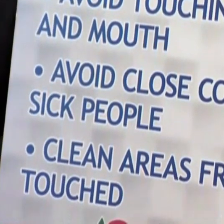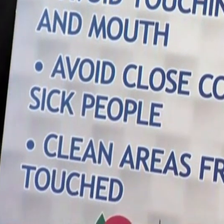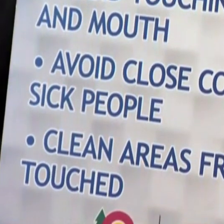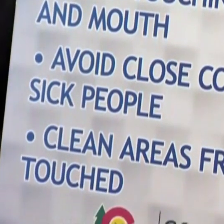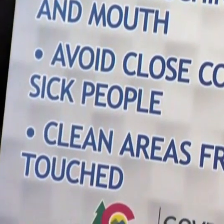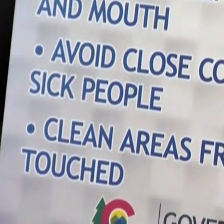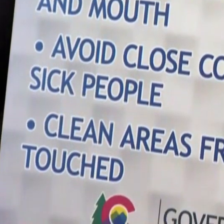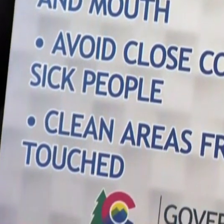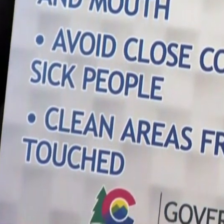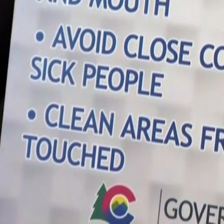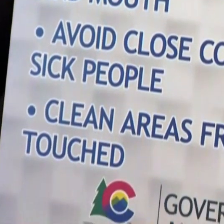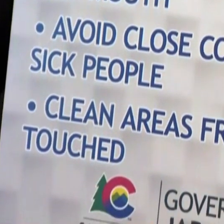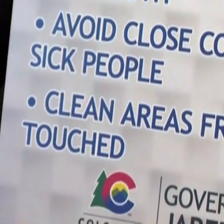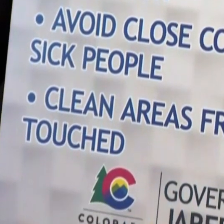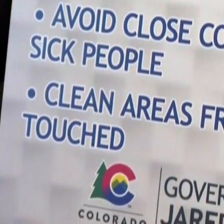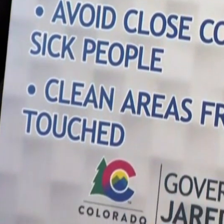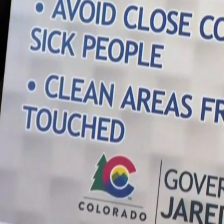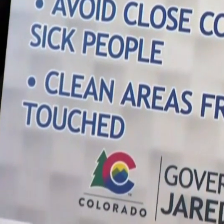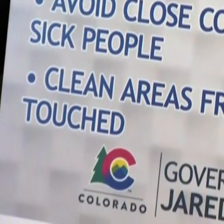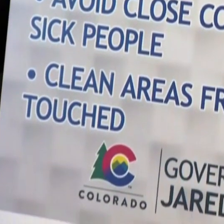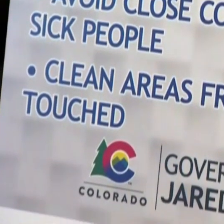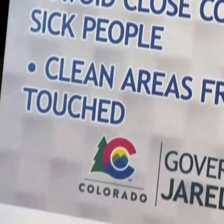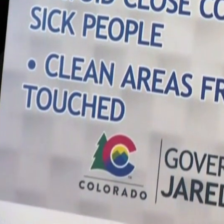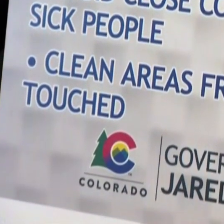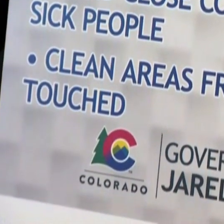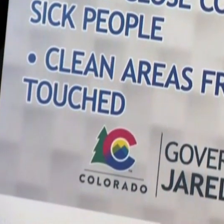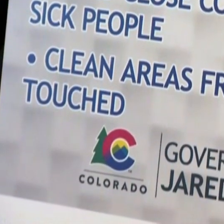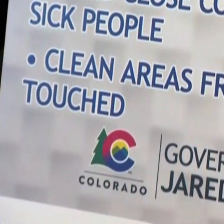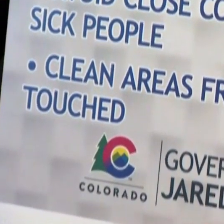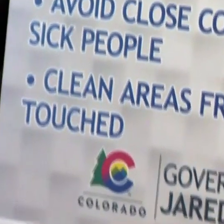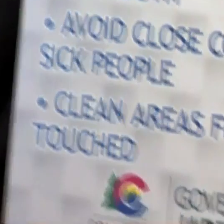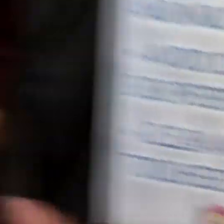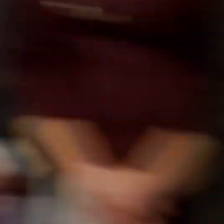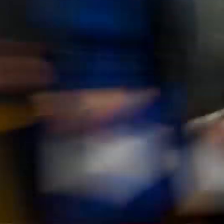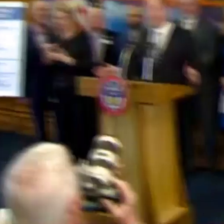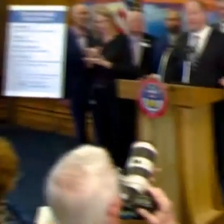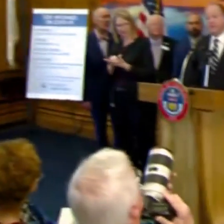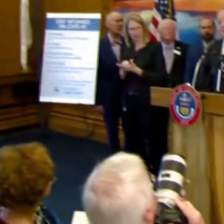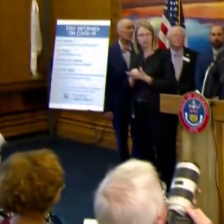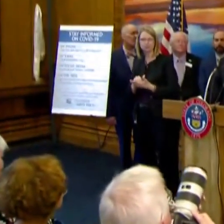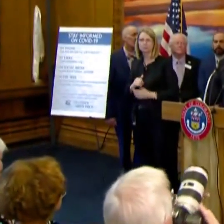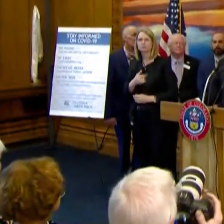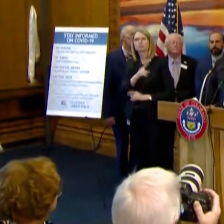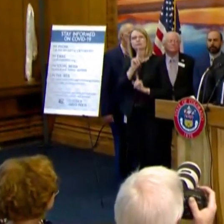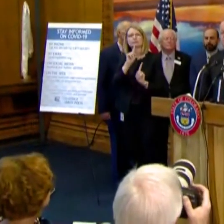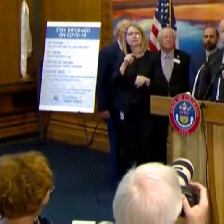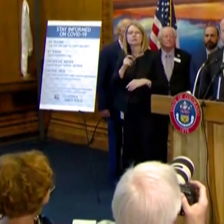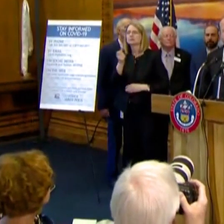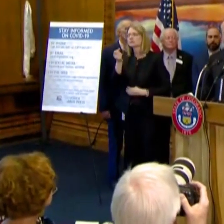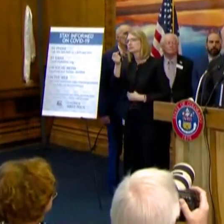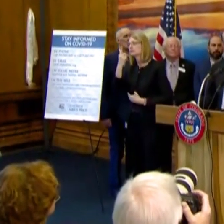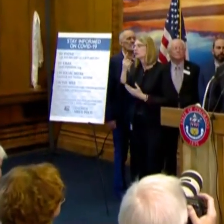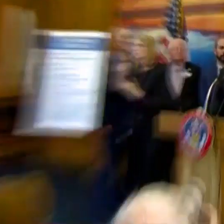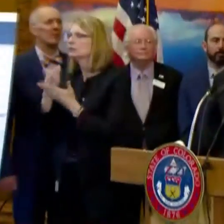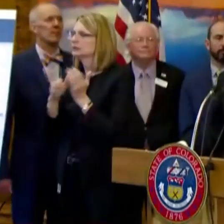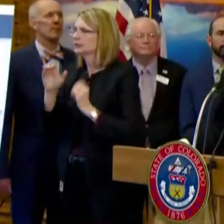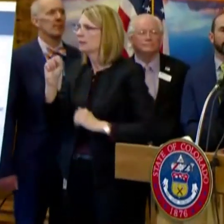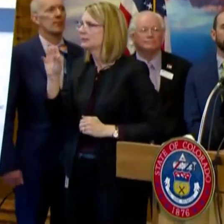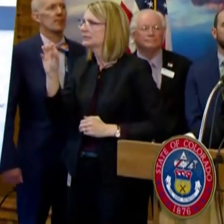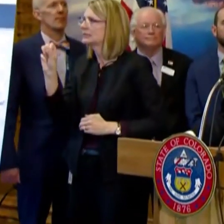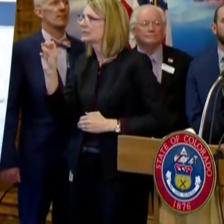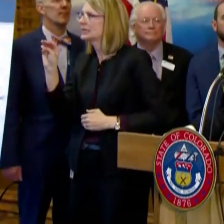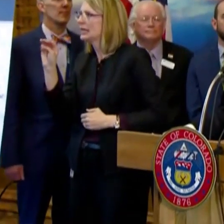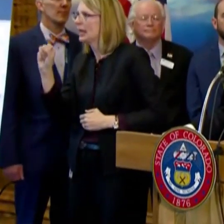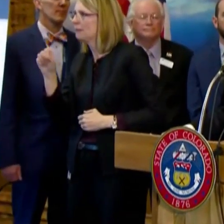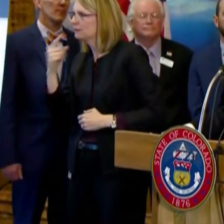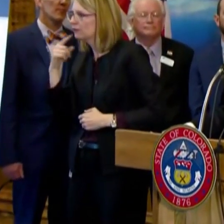people who don't have the virus. Can you speak to that? Well, I think there are some scams out there that are trying to get Coloradans to spend their